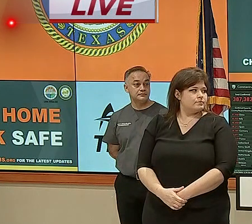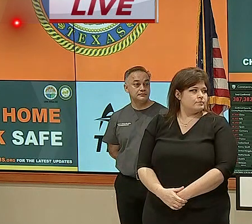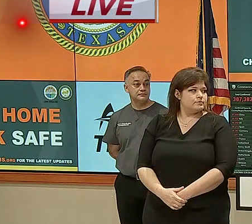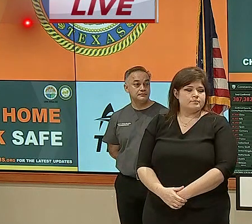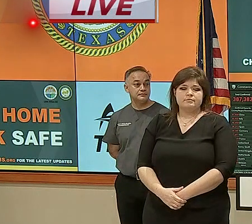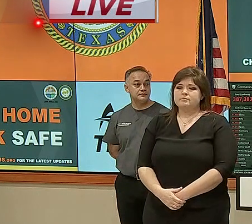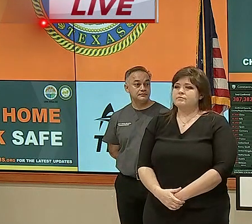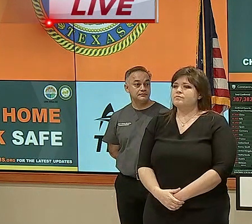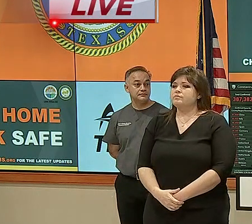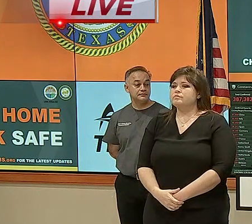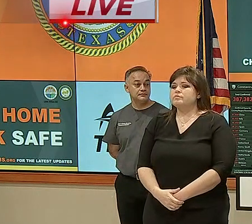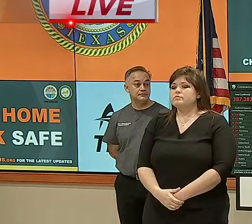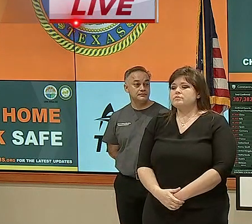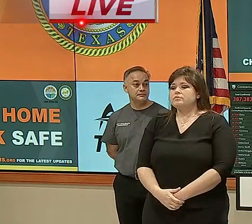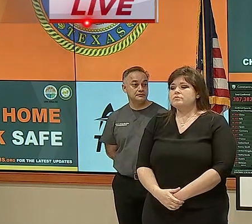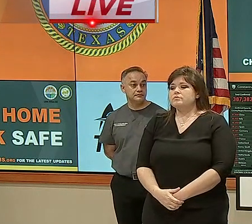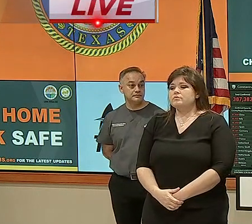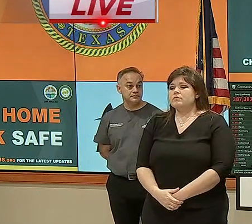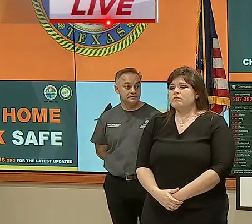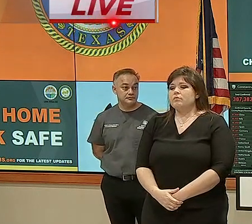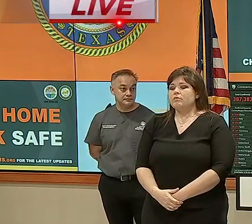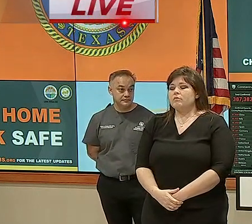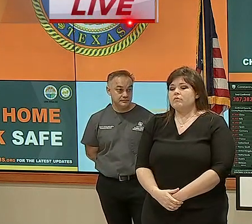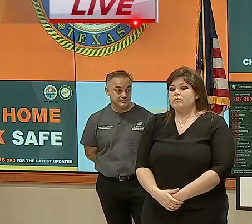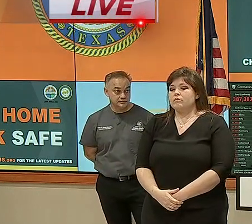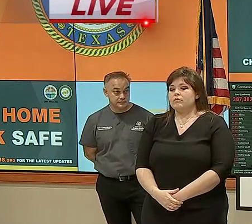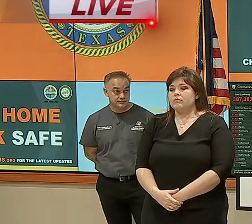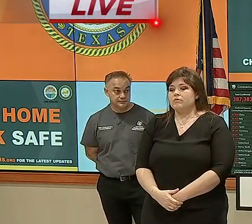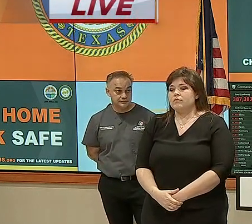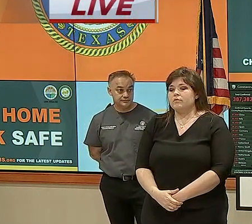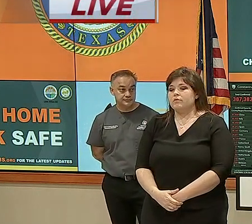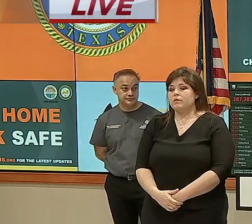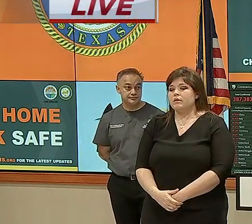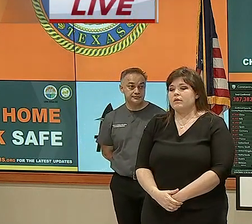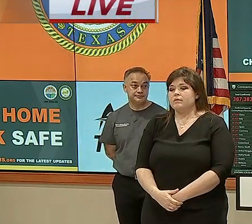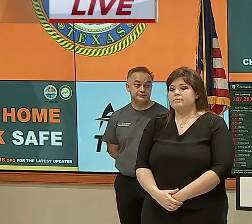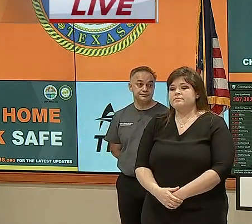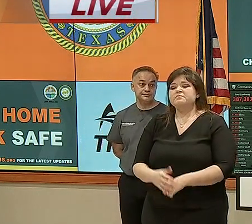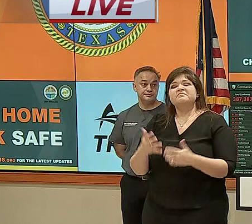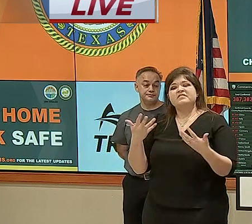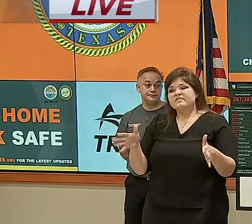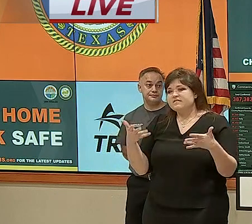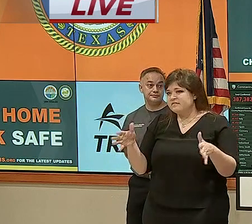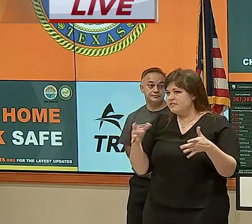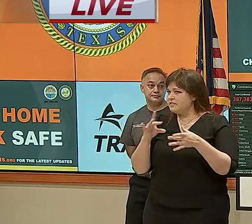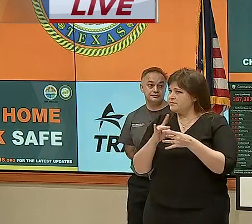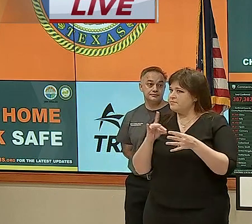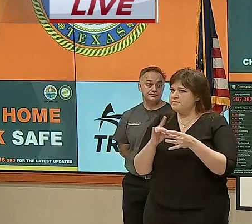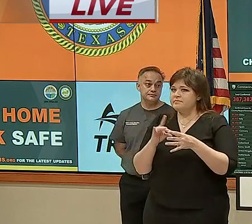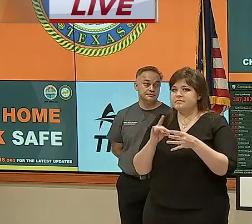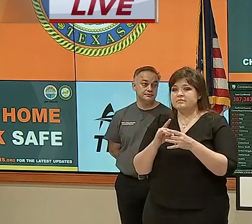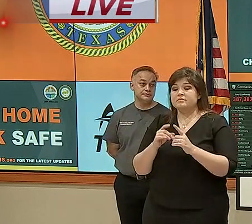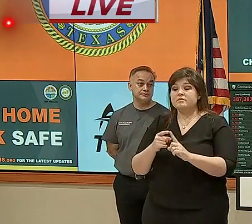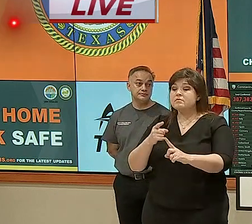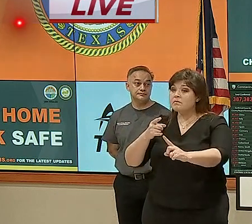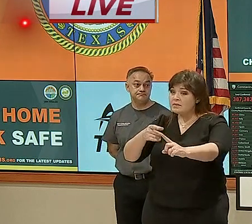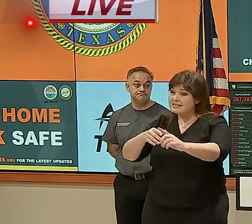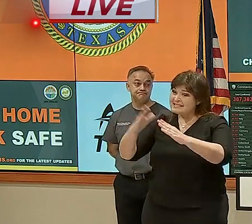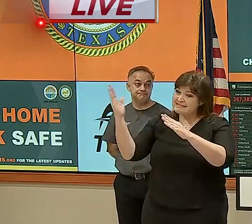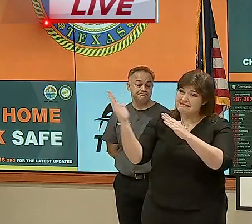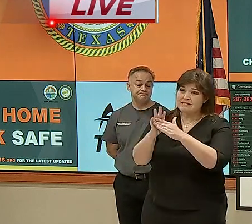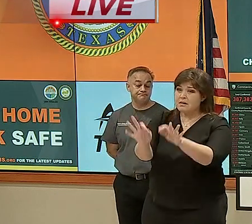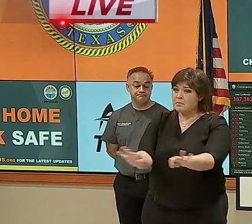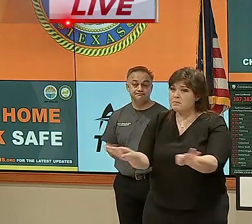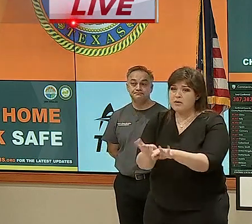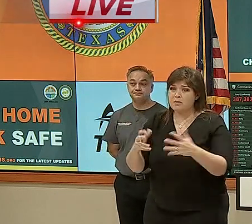As I mentioned, the guiding factor, the guiding light in this process is the health and safety of the